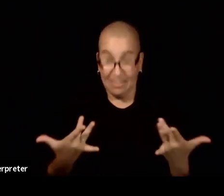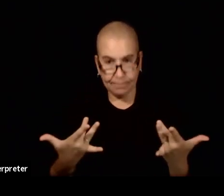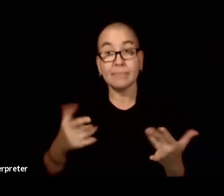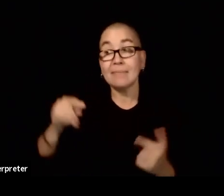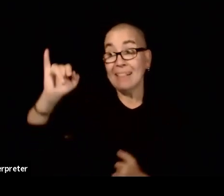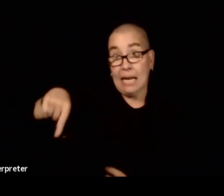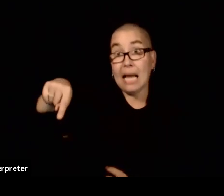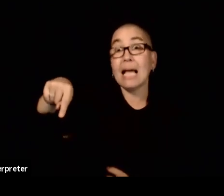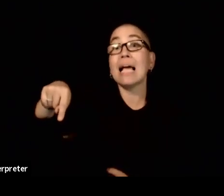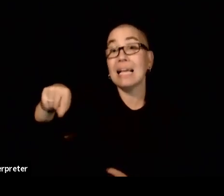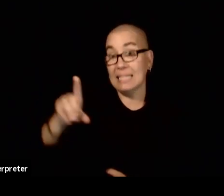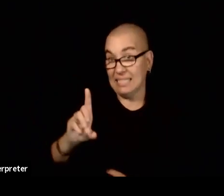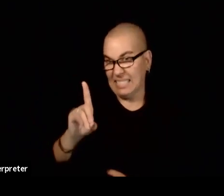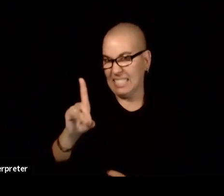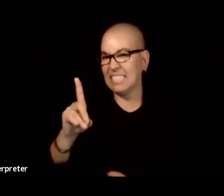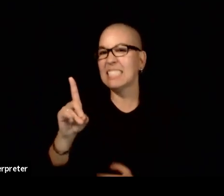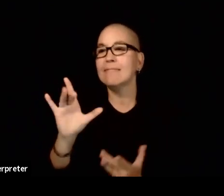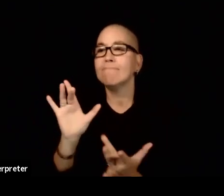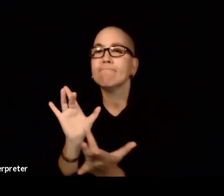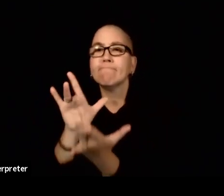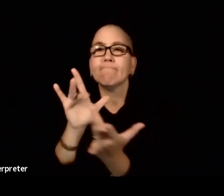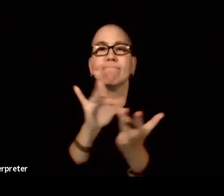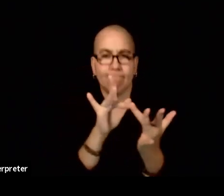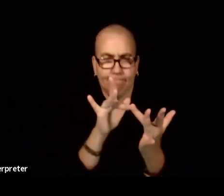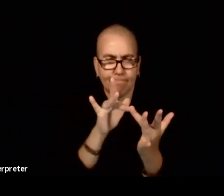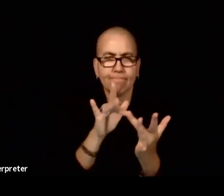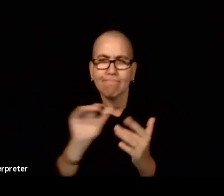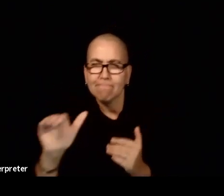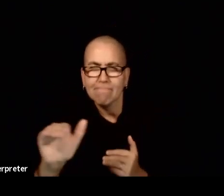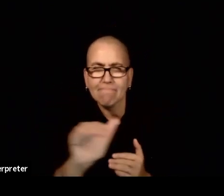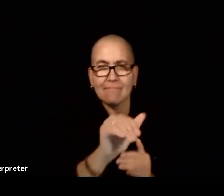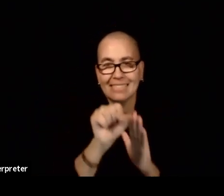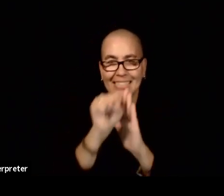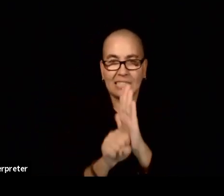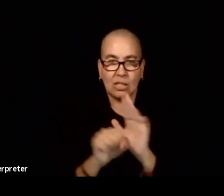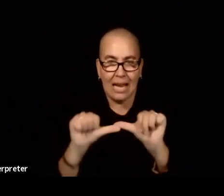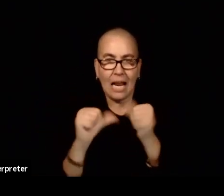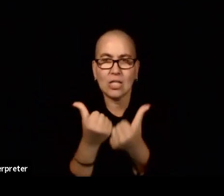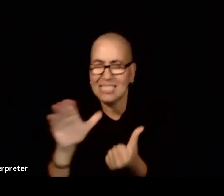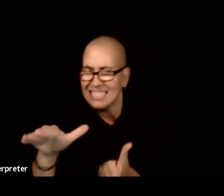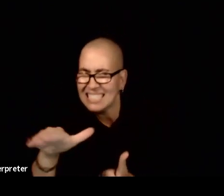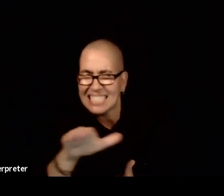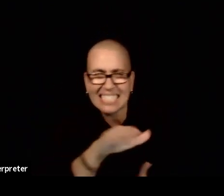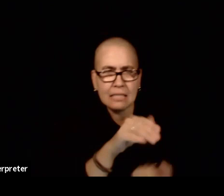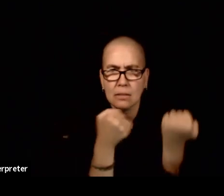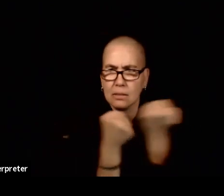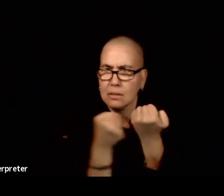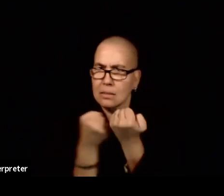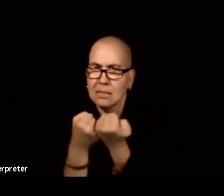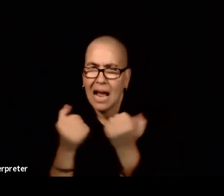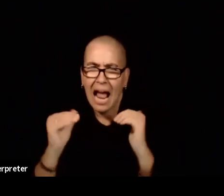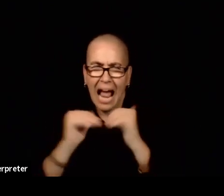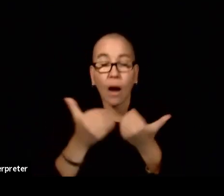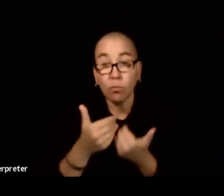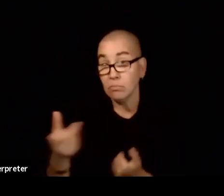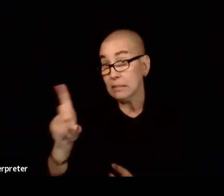various state agencies to get guidance and information. And so we had provided information